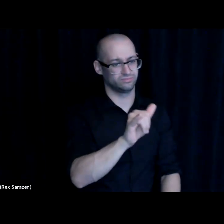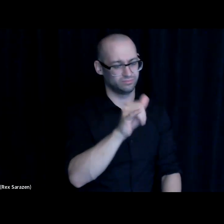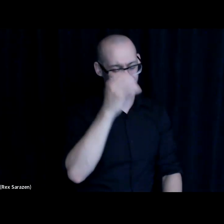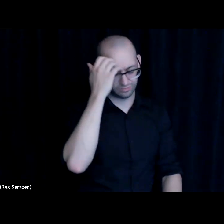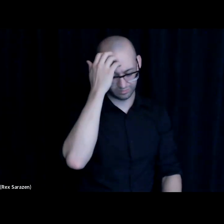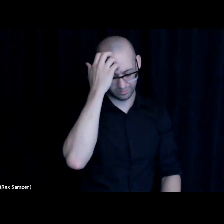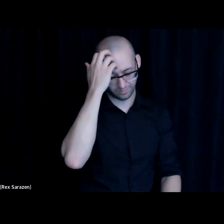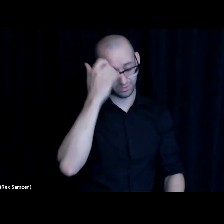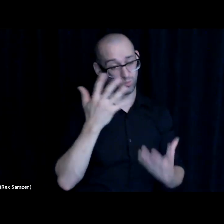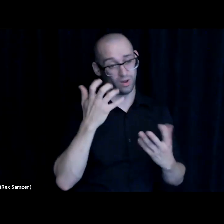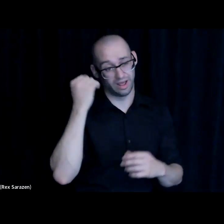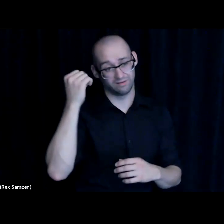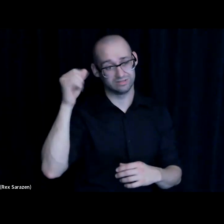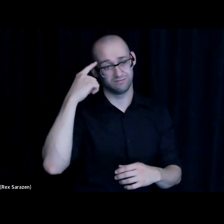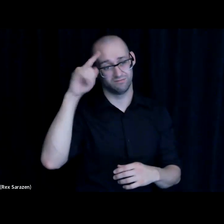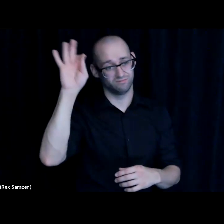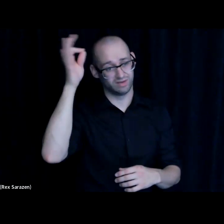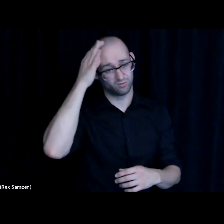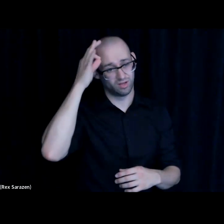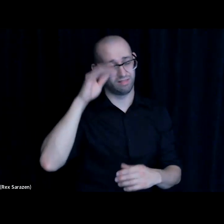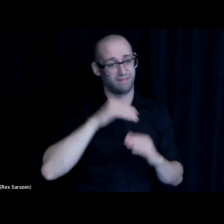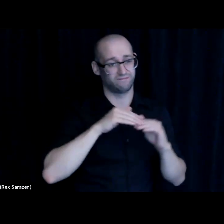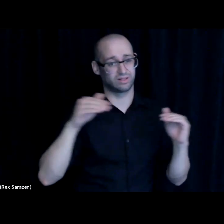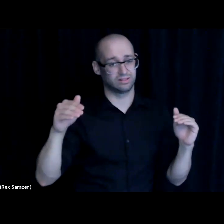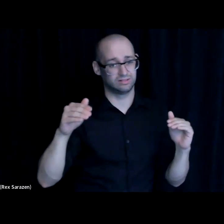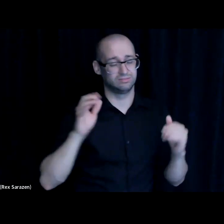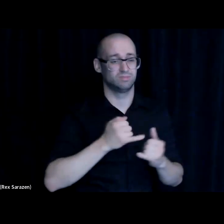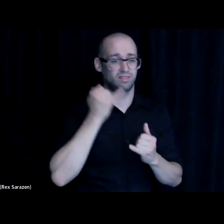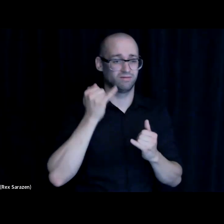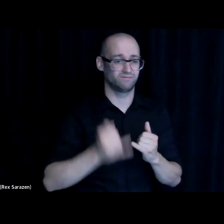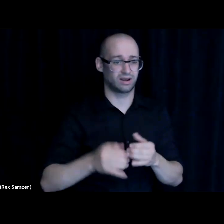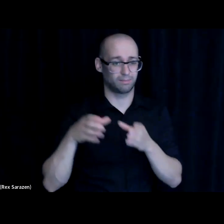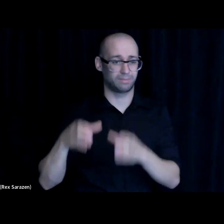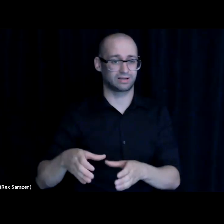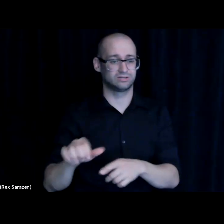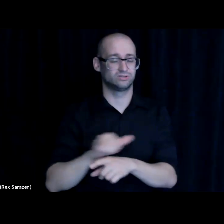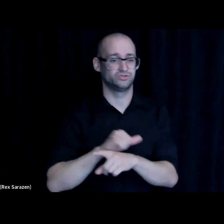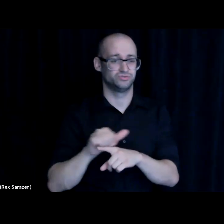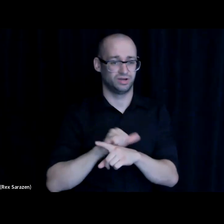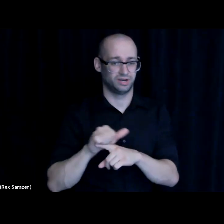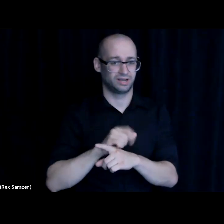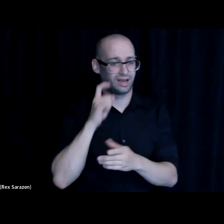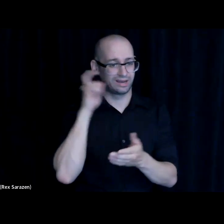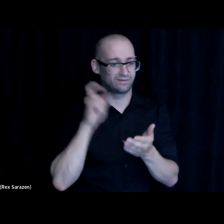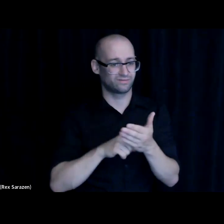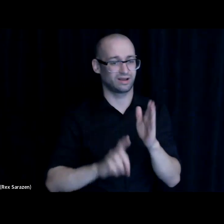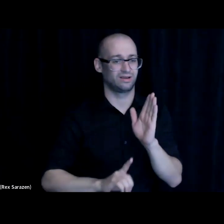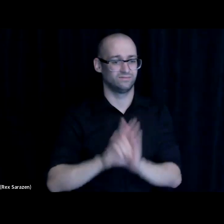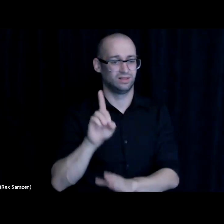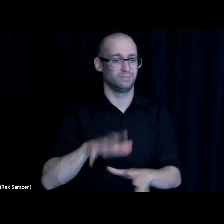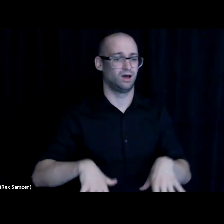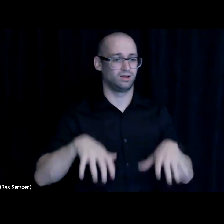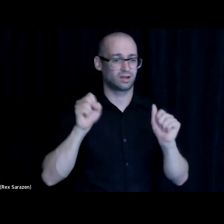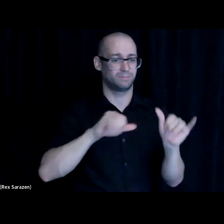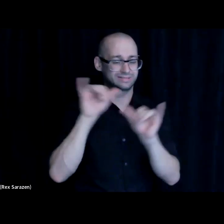at the federal level. Final bucket of training, looking to identify and develop and adopt standards for